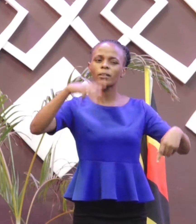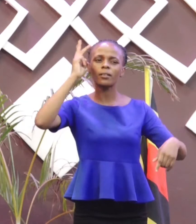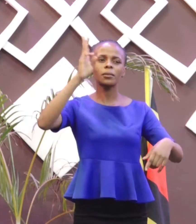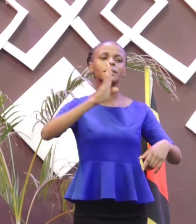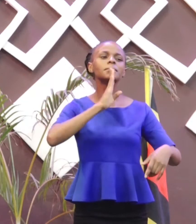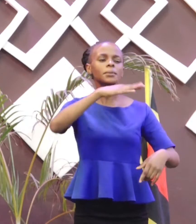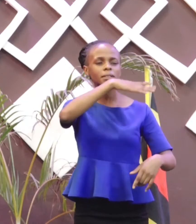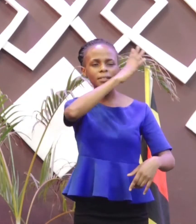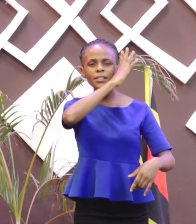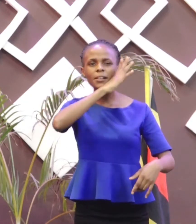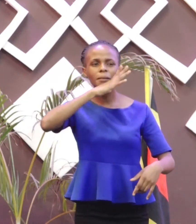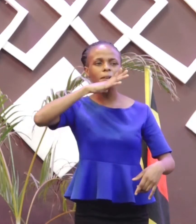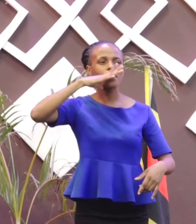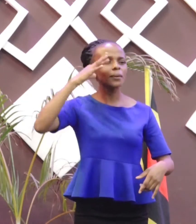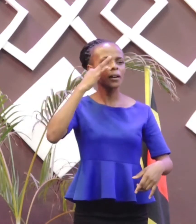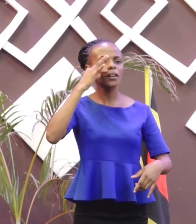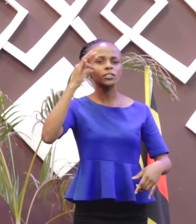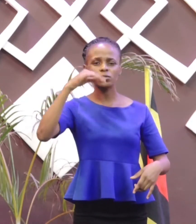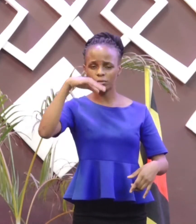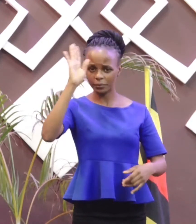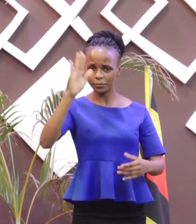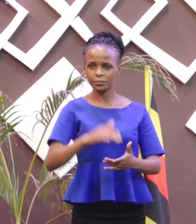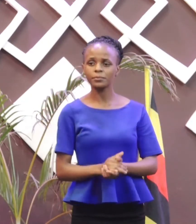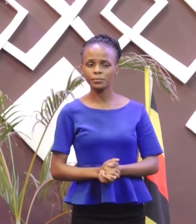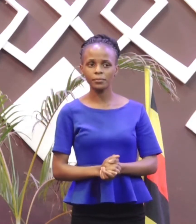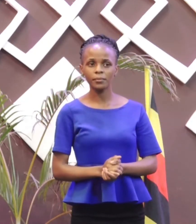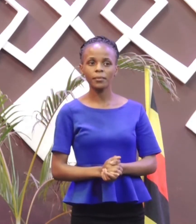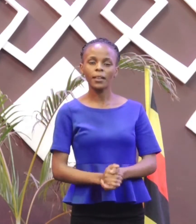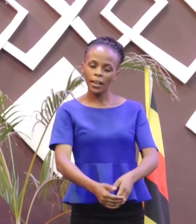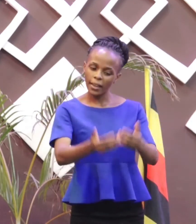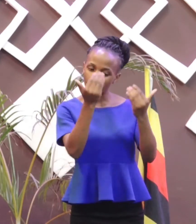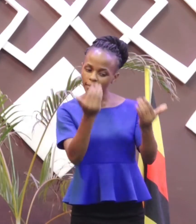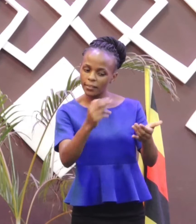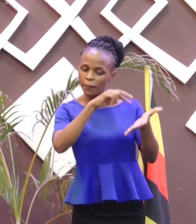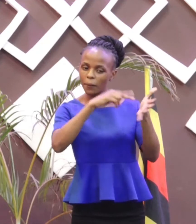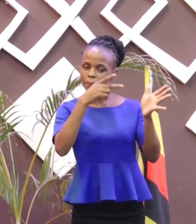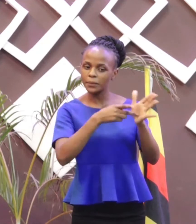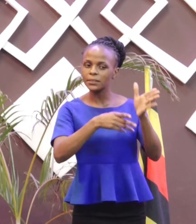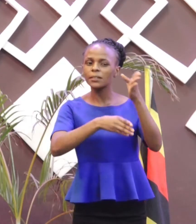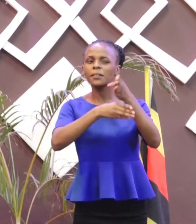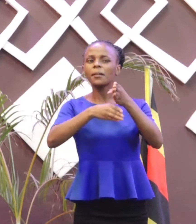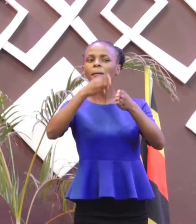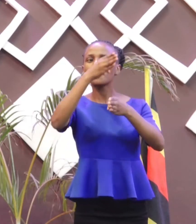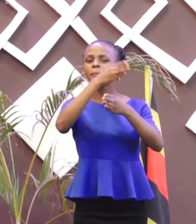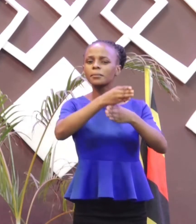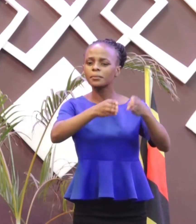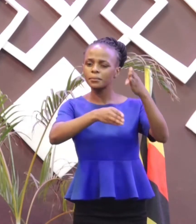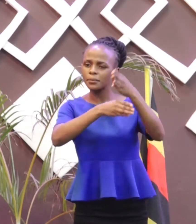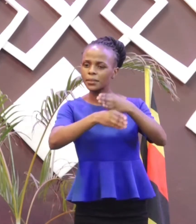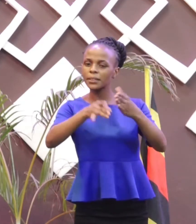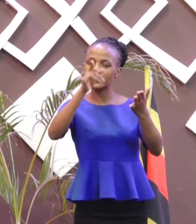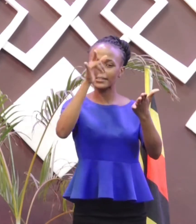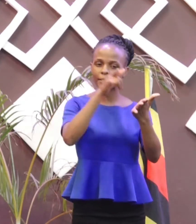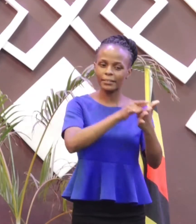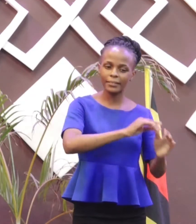Olwe tunasobola okubeera abantu abakulu. That means that the building that takes us to the